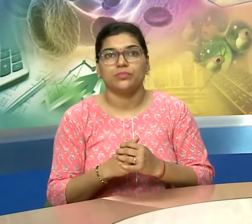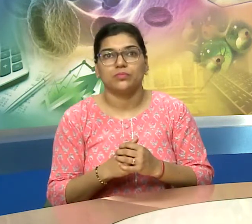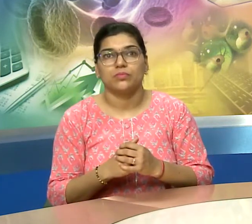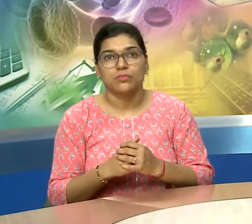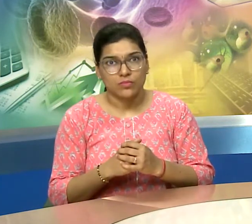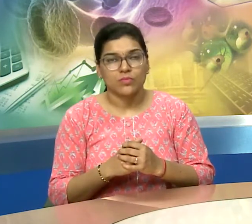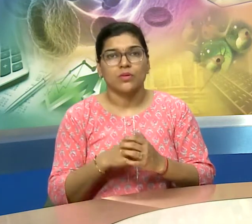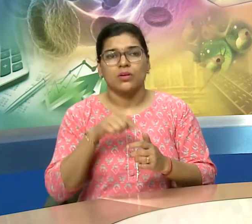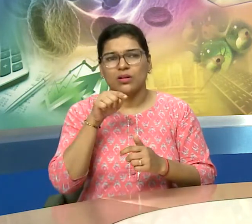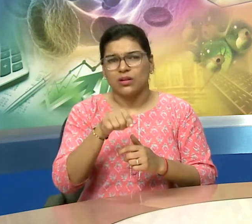Now, this is the second point.